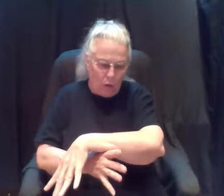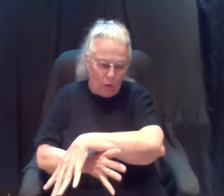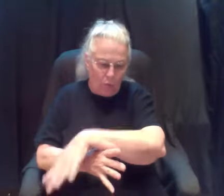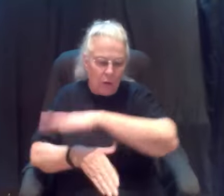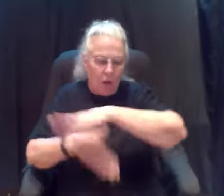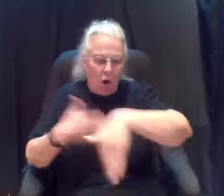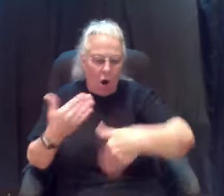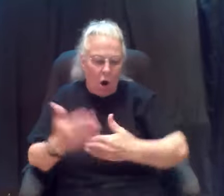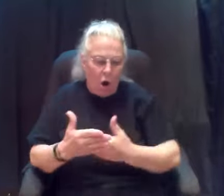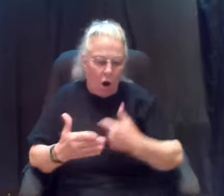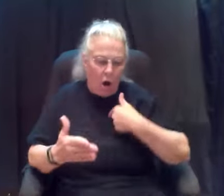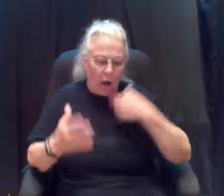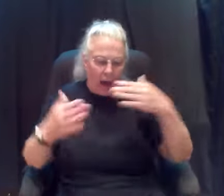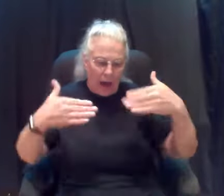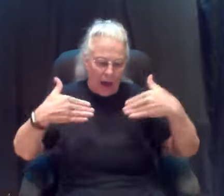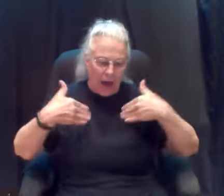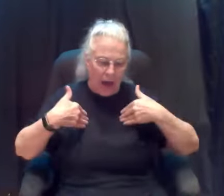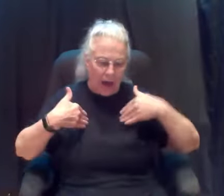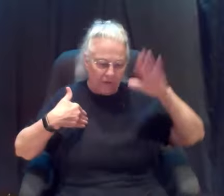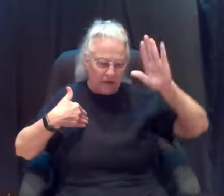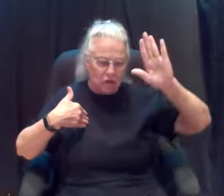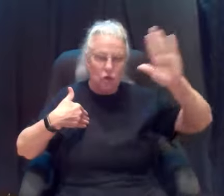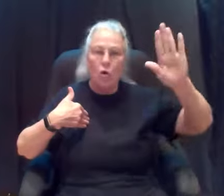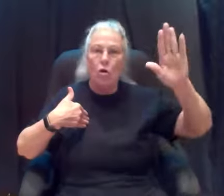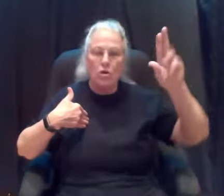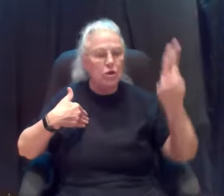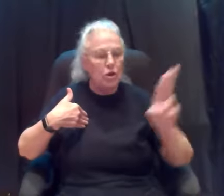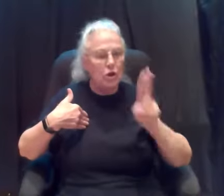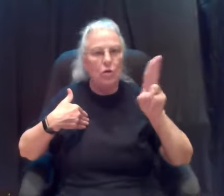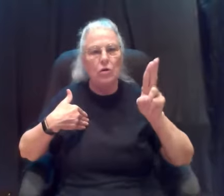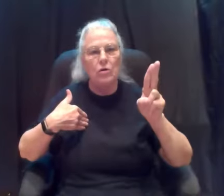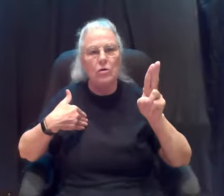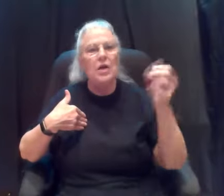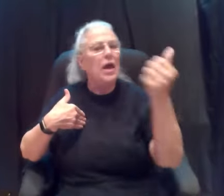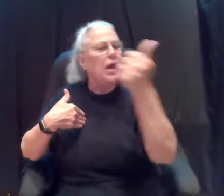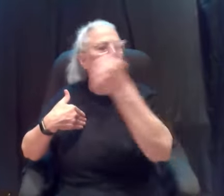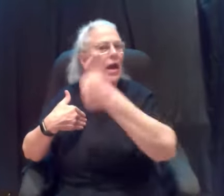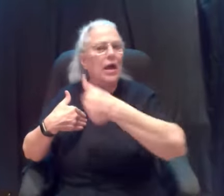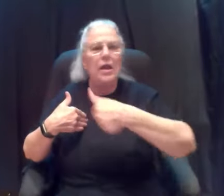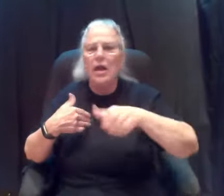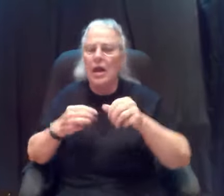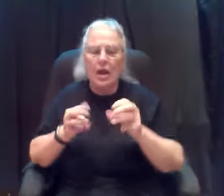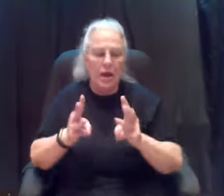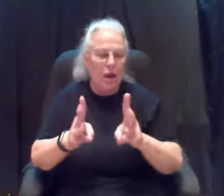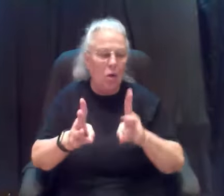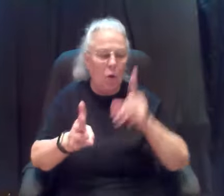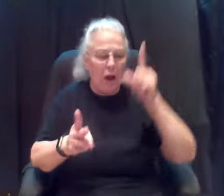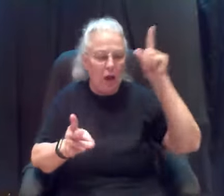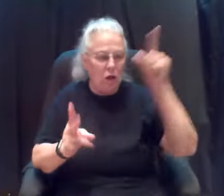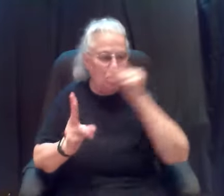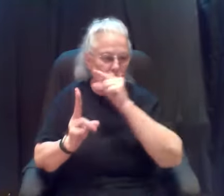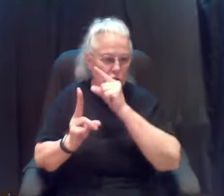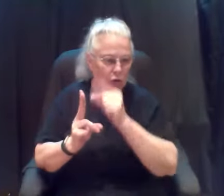overflow. All I have is yours to use in any way you